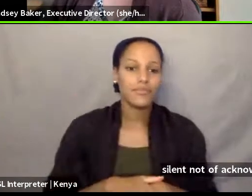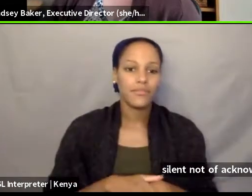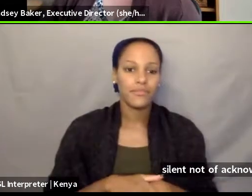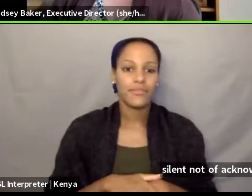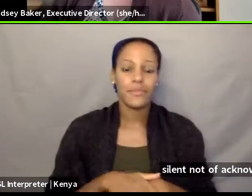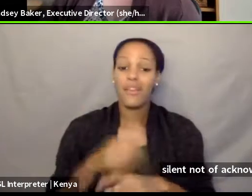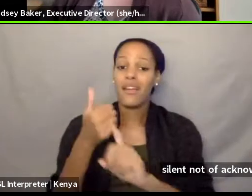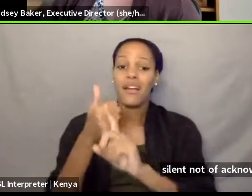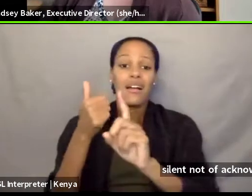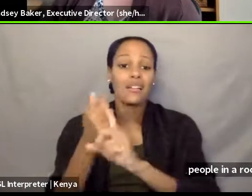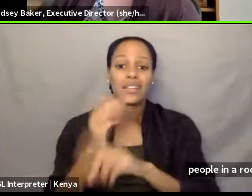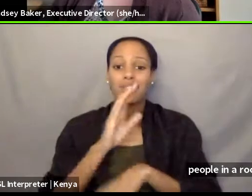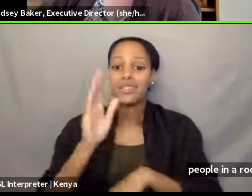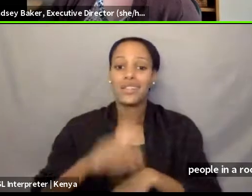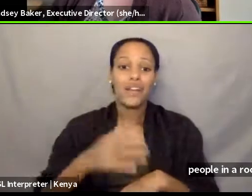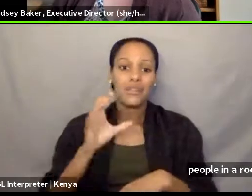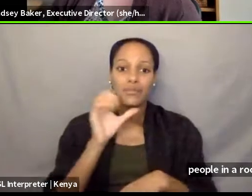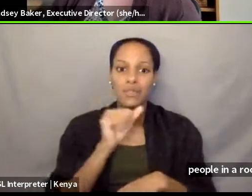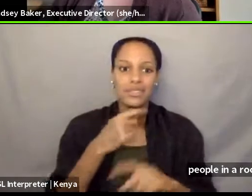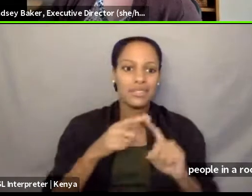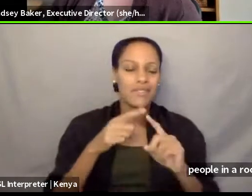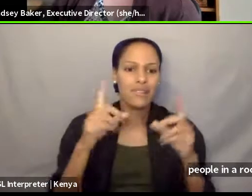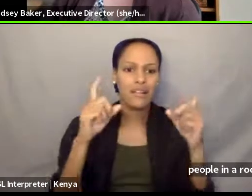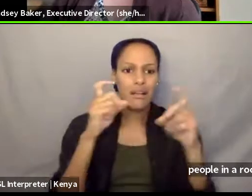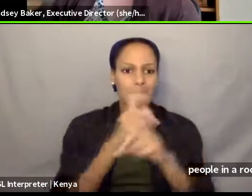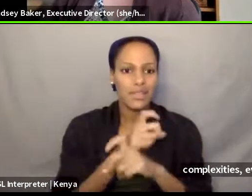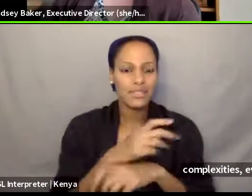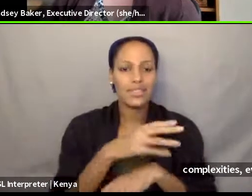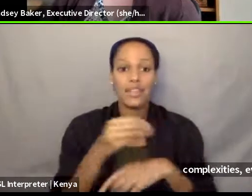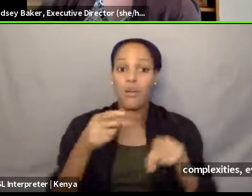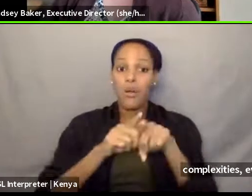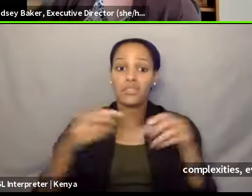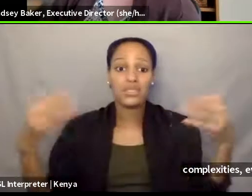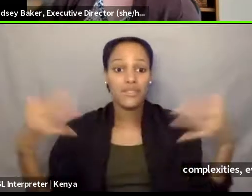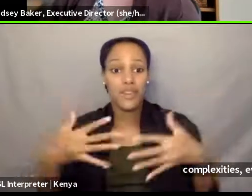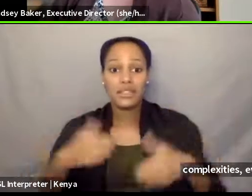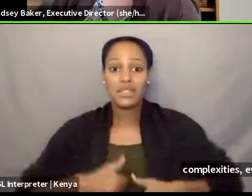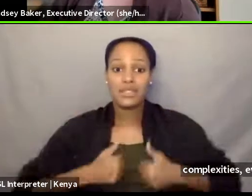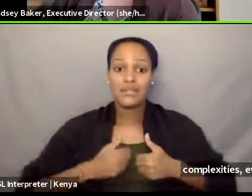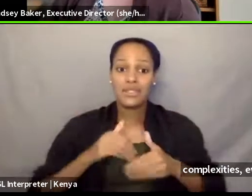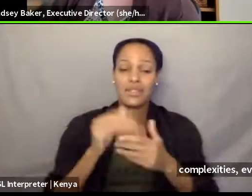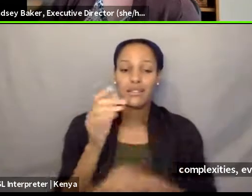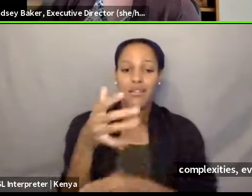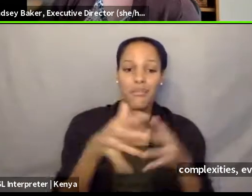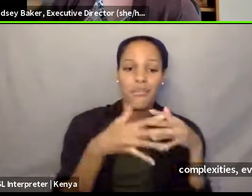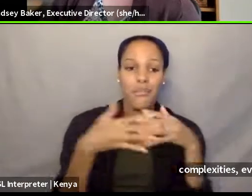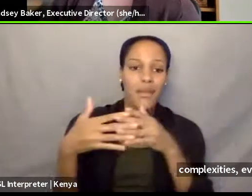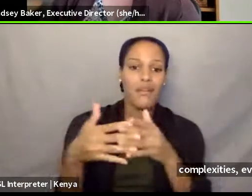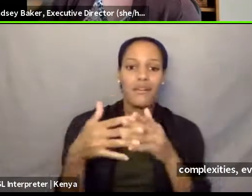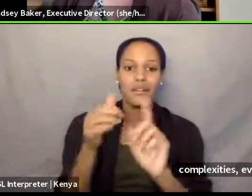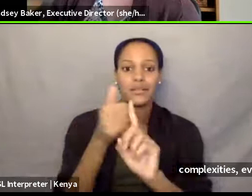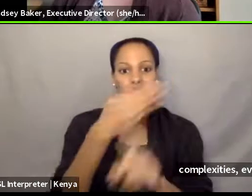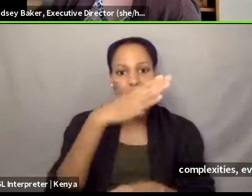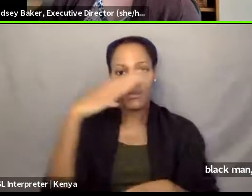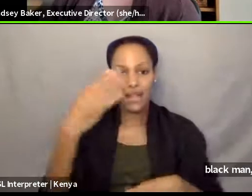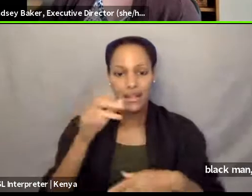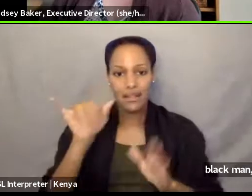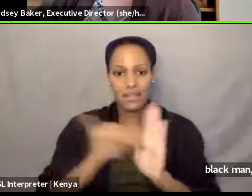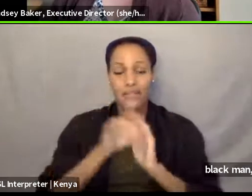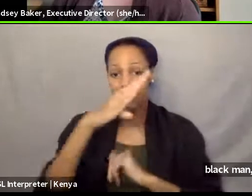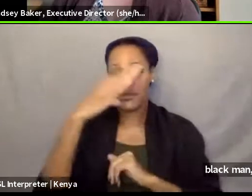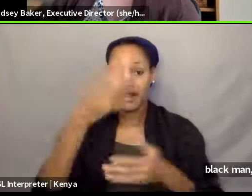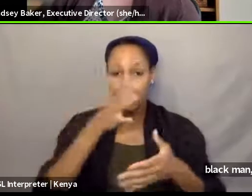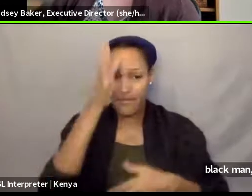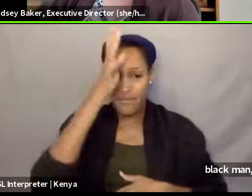the complexities, even the terrors, of living in America as a Black man, or the ecological and psychic violence of our consumer